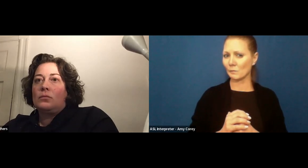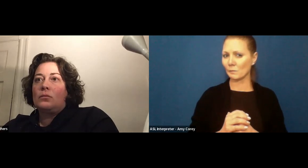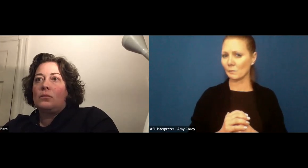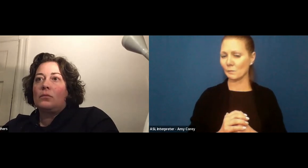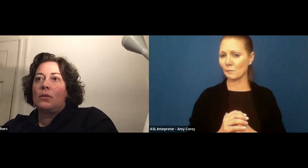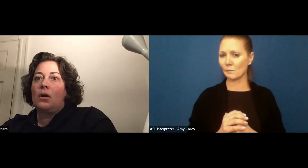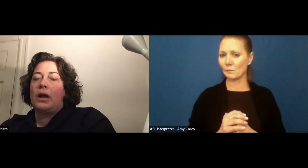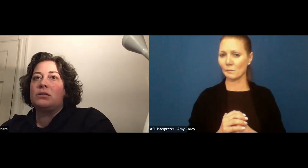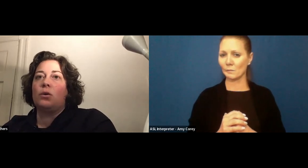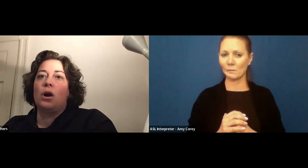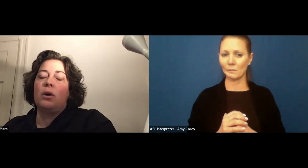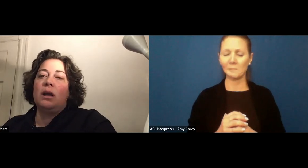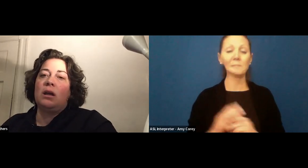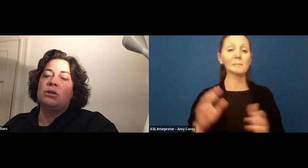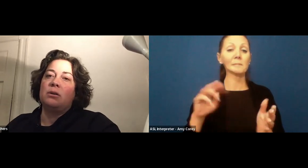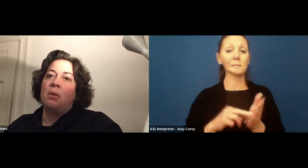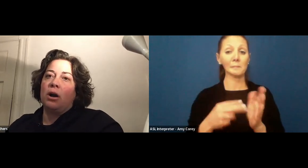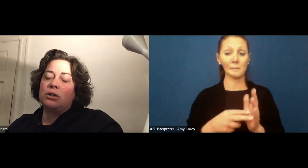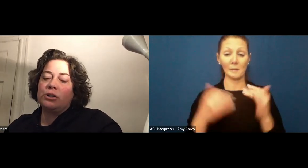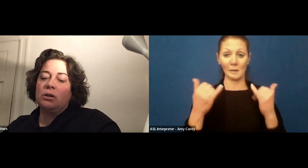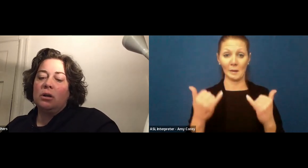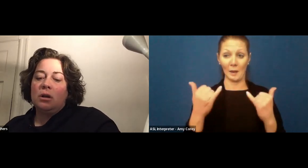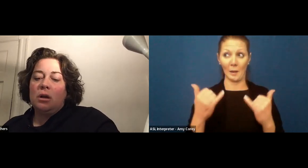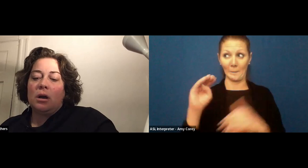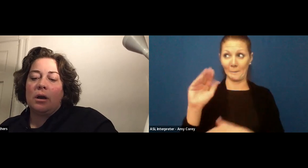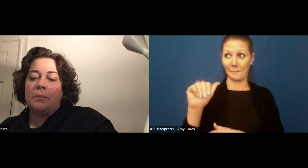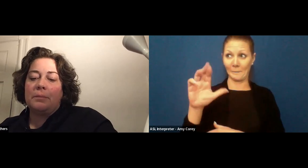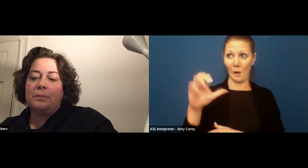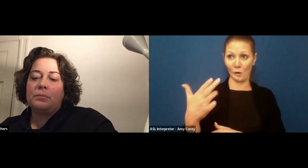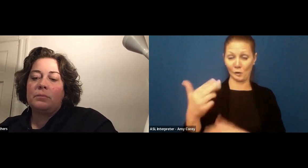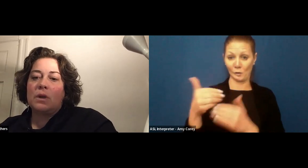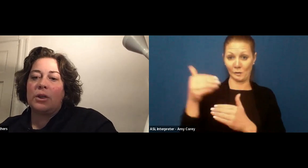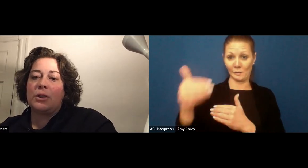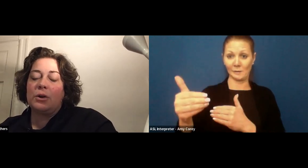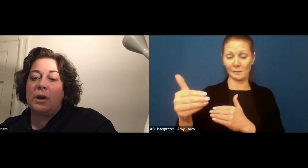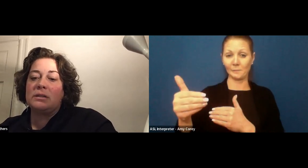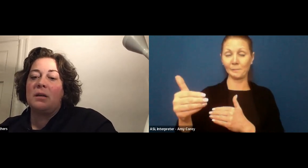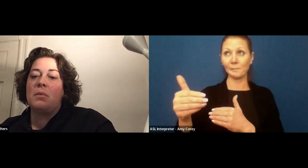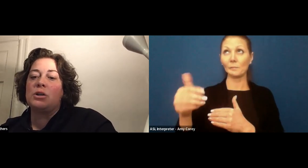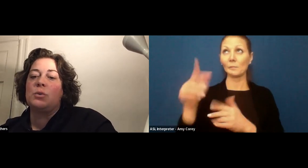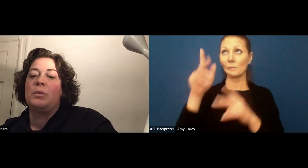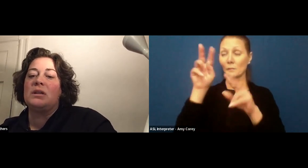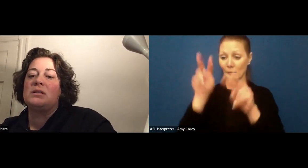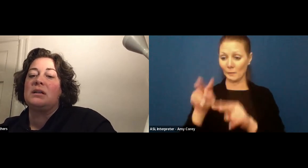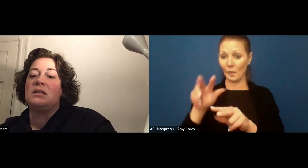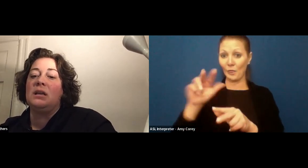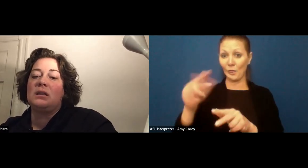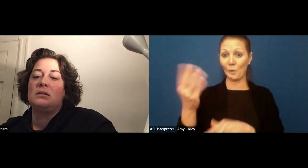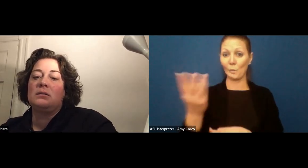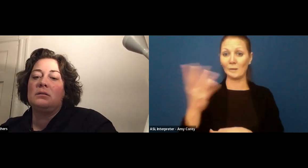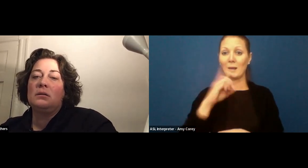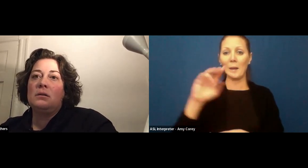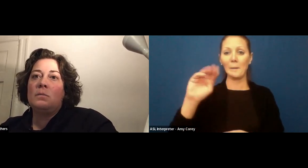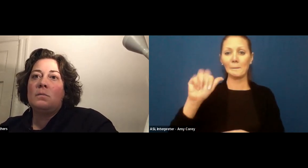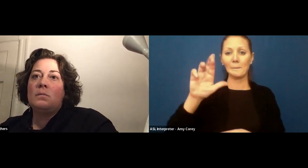Okay, so going into March, The third Wednesday in March would be the 16th.